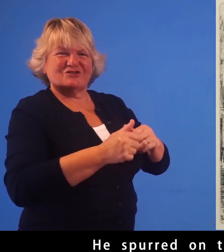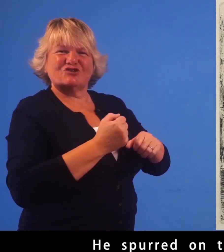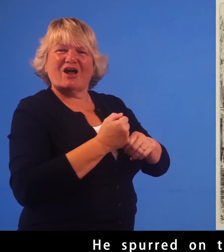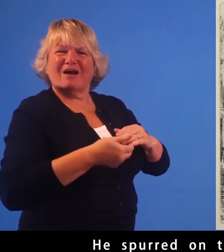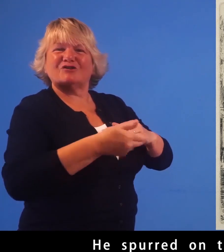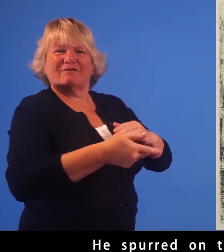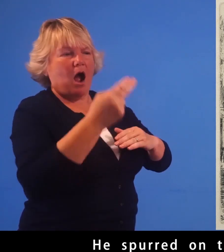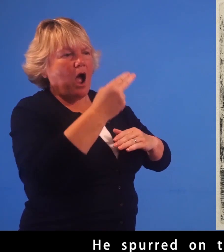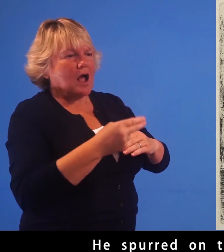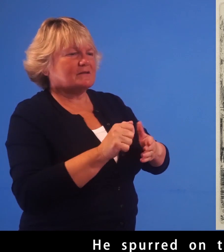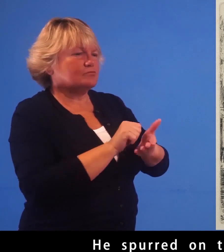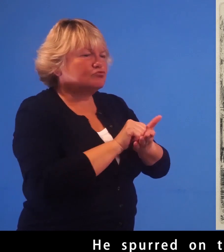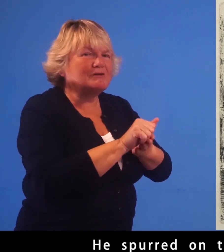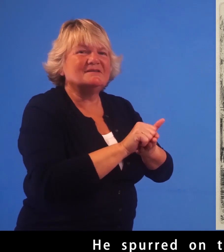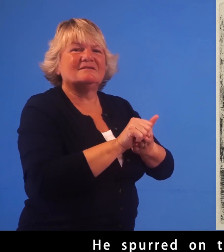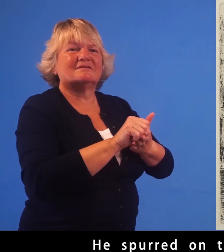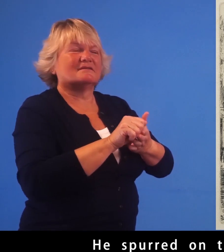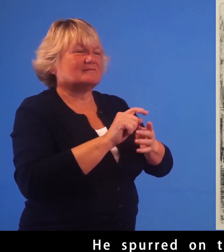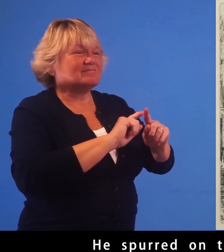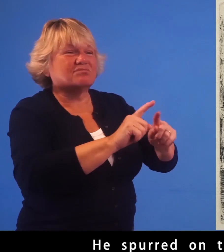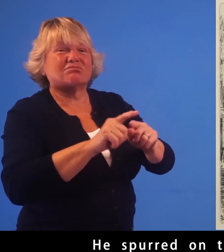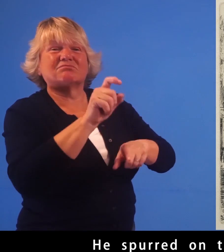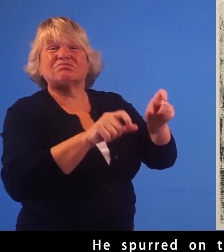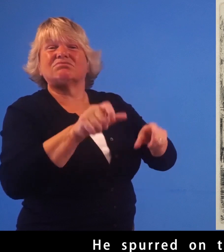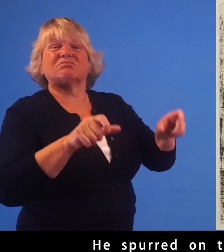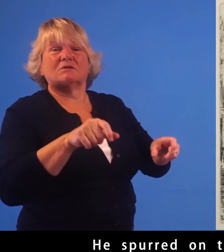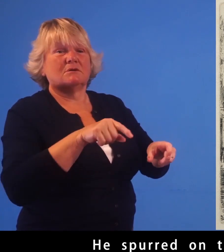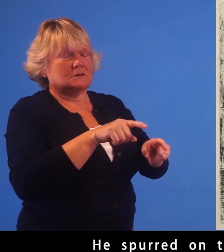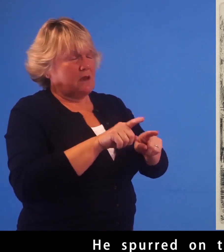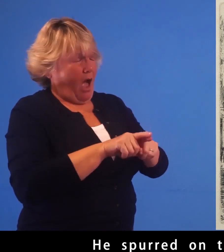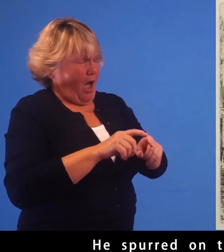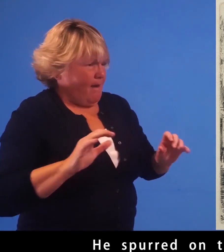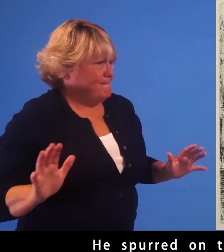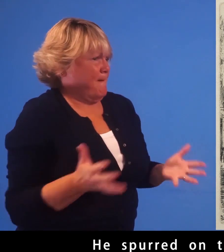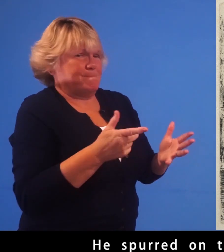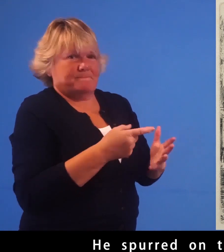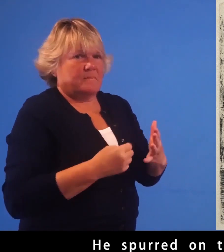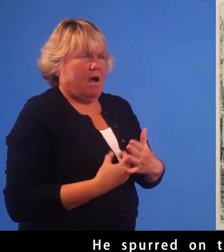He spurred on the next generation of artist printmakers,